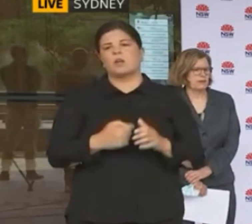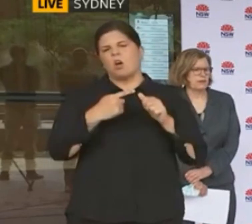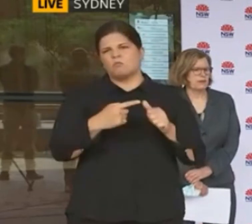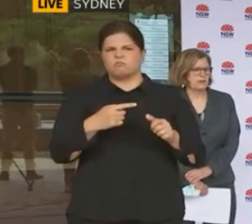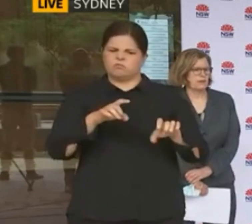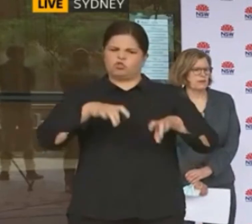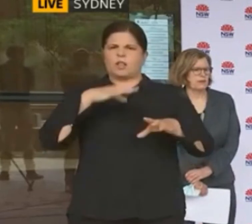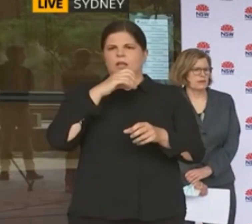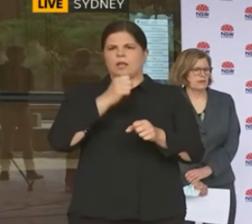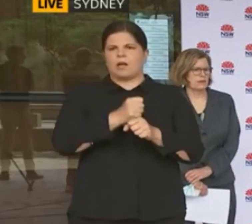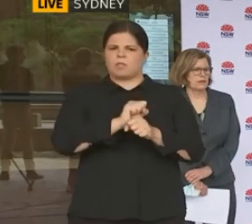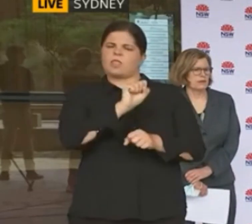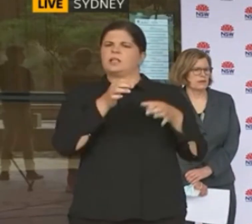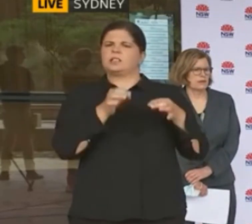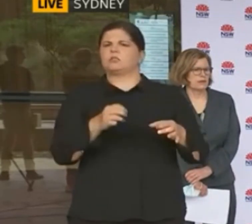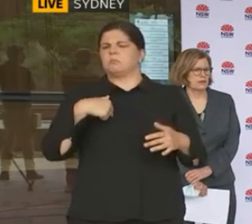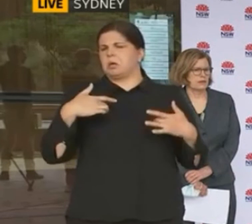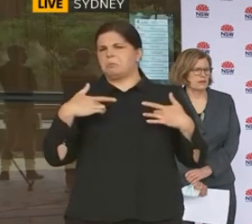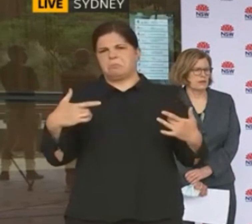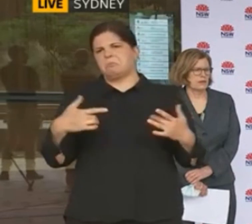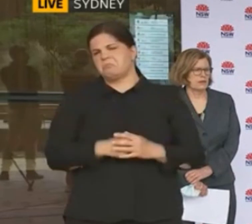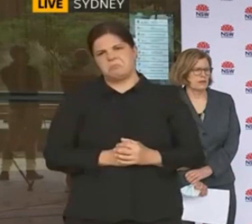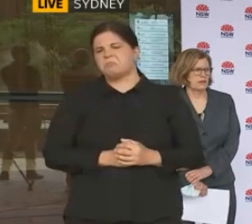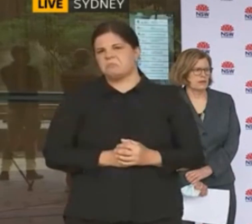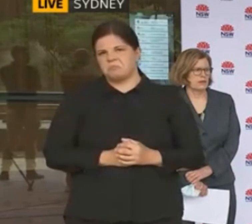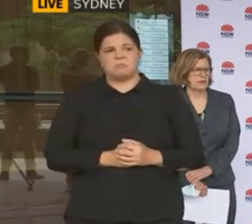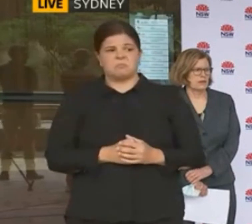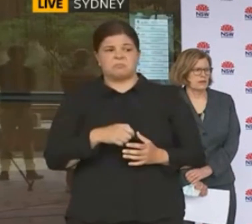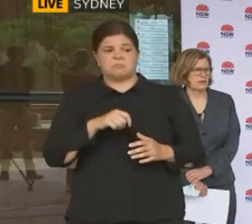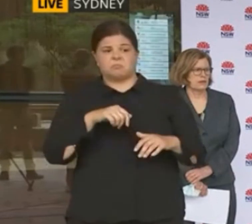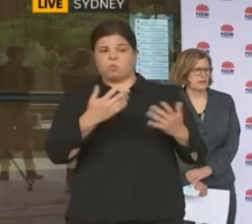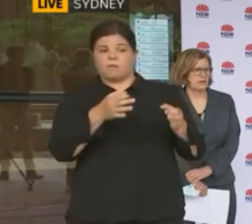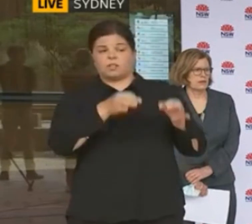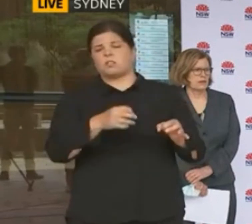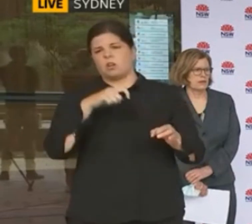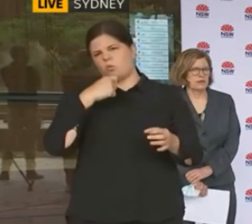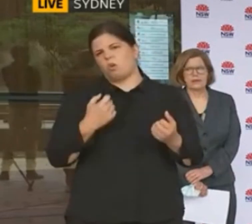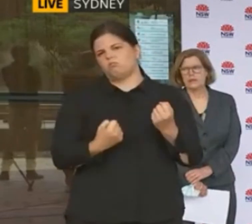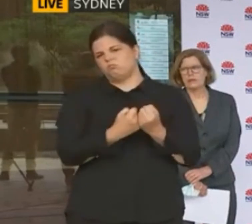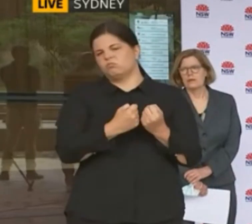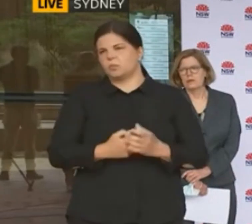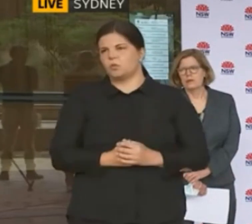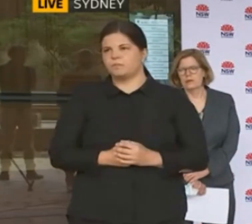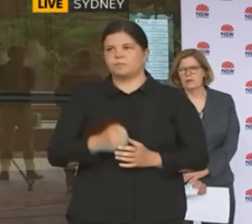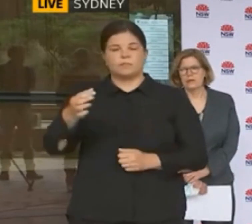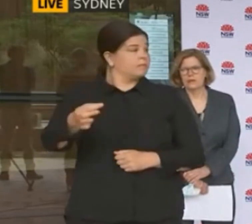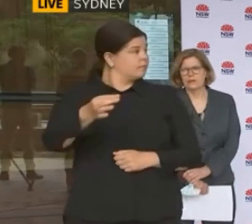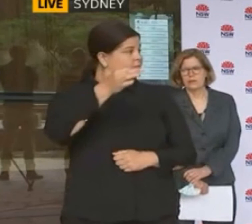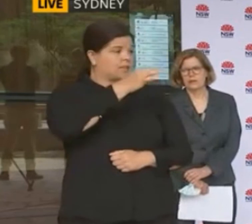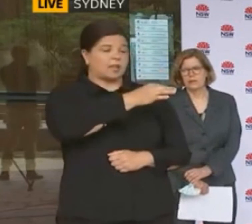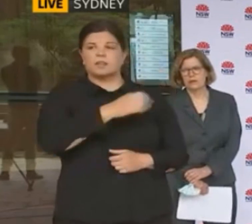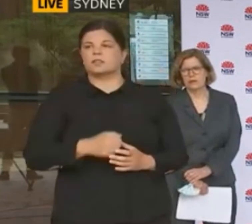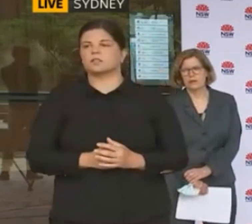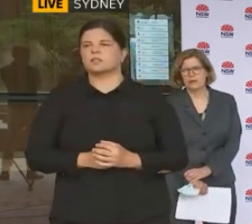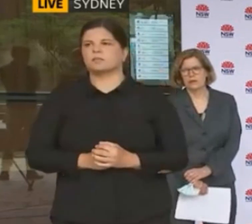proceeding down that path, but we would, that's a matter for them, and we would support whatever decision they thought was appropriate. Can I ask you